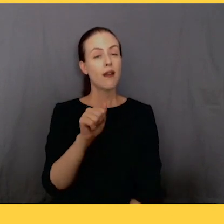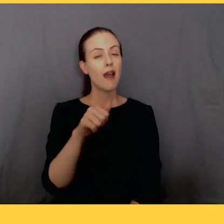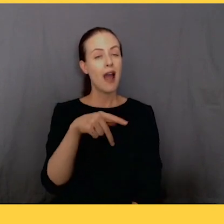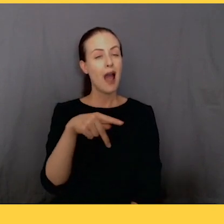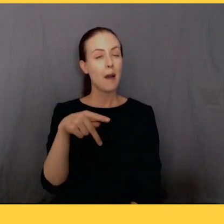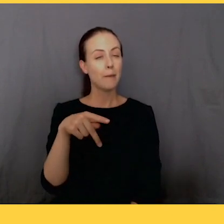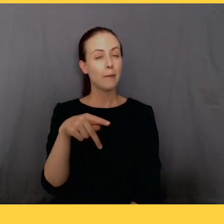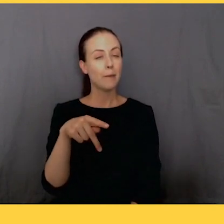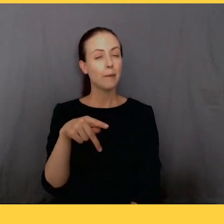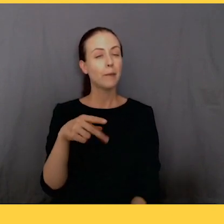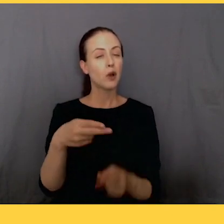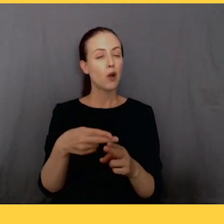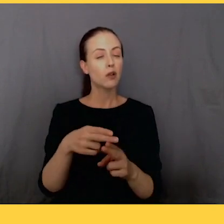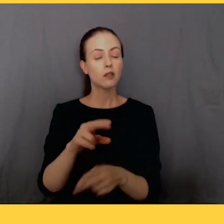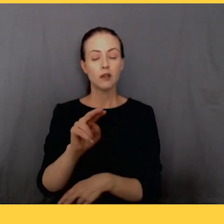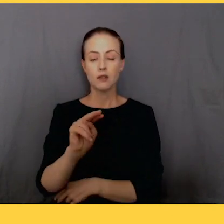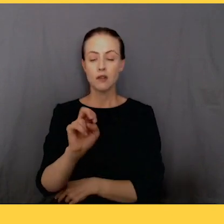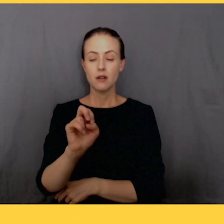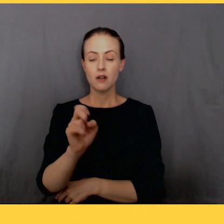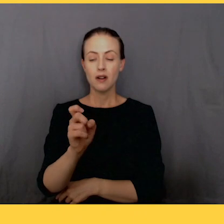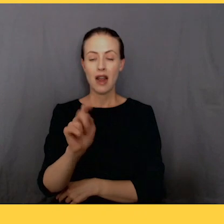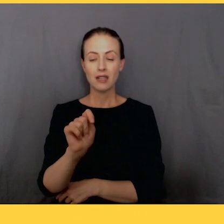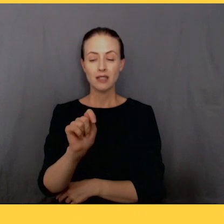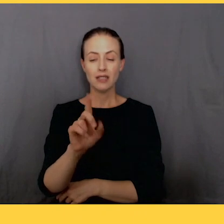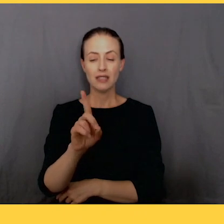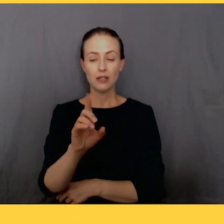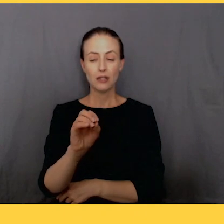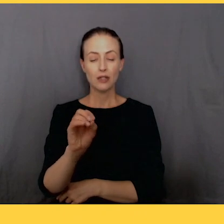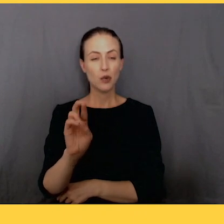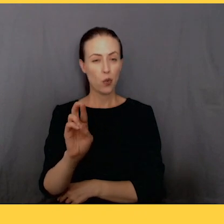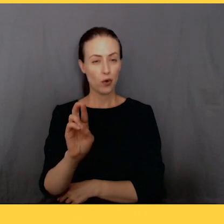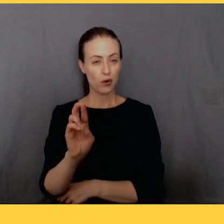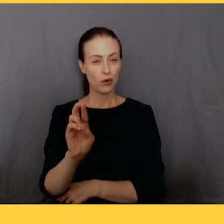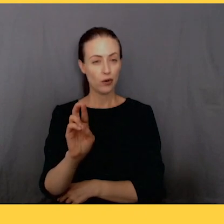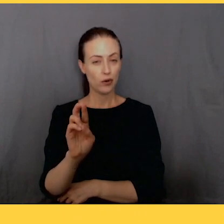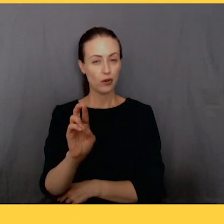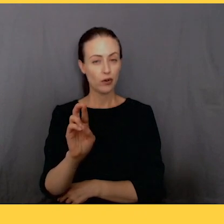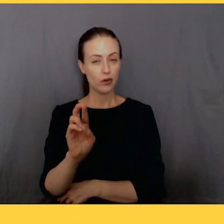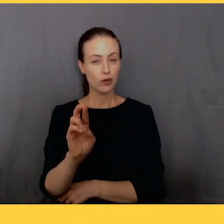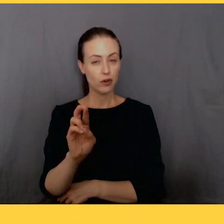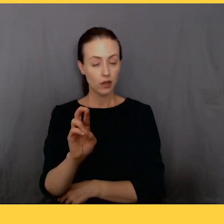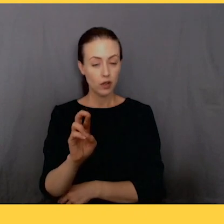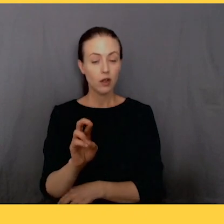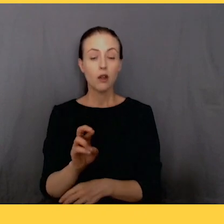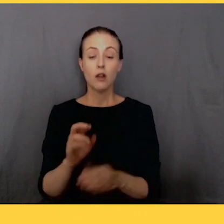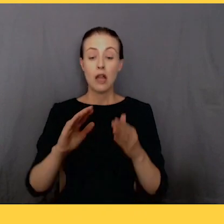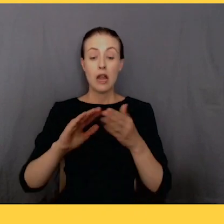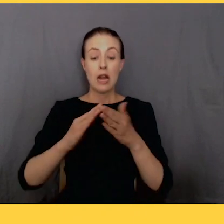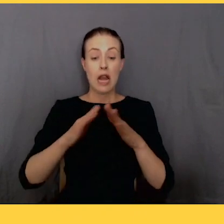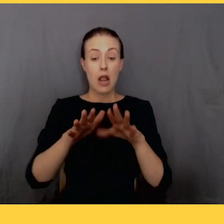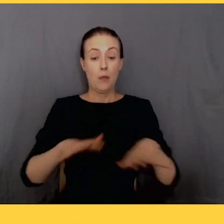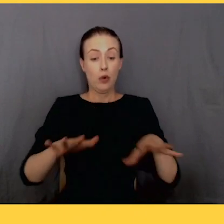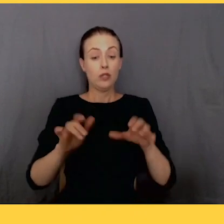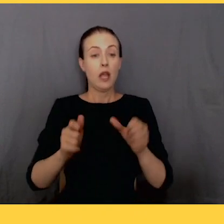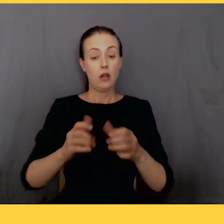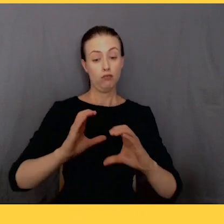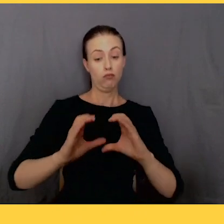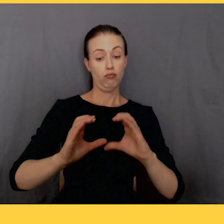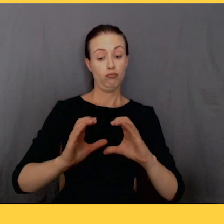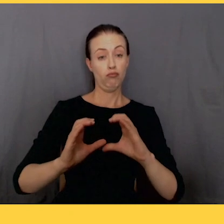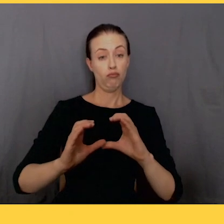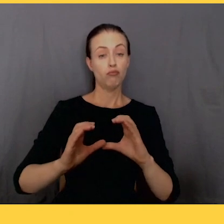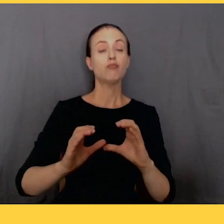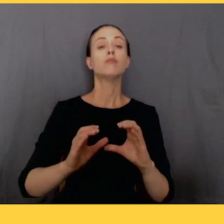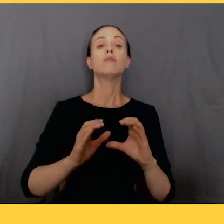app where neighbors can communicate with one another, and now we're able to provide emergency notifications and PSPS